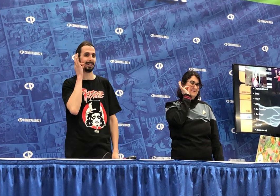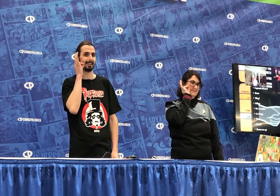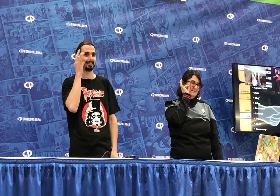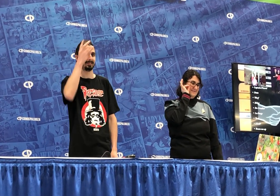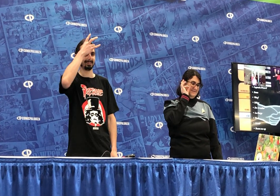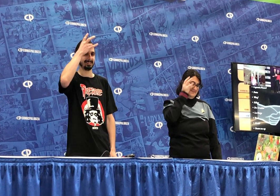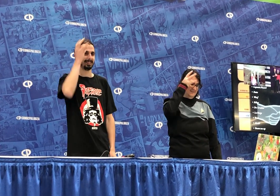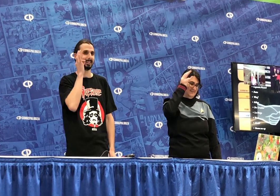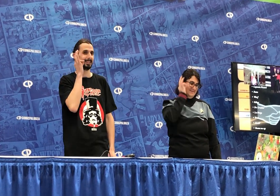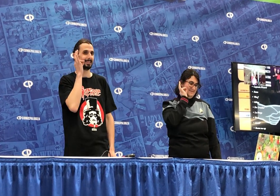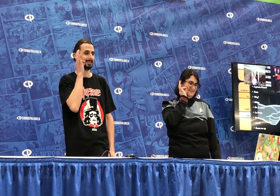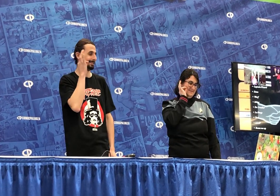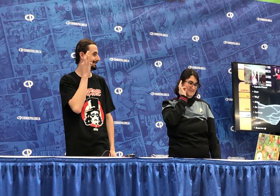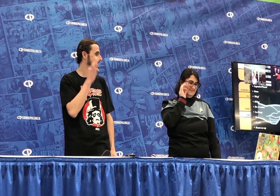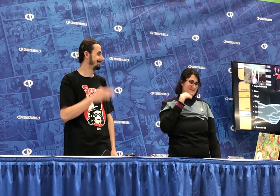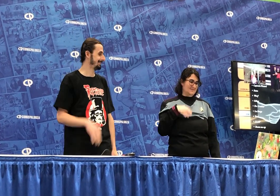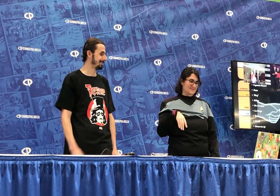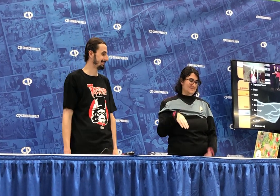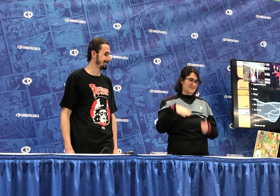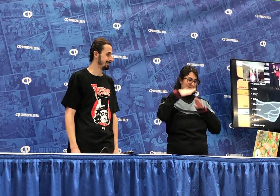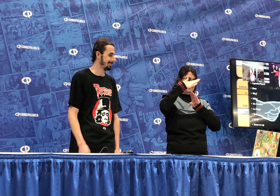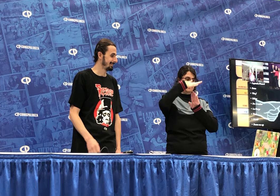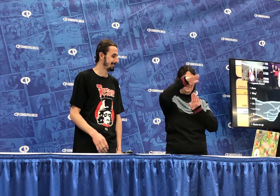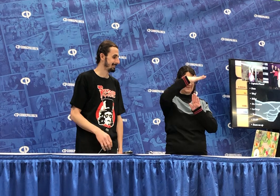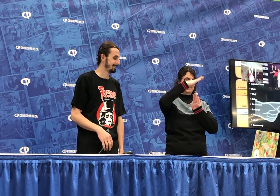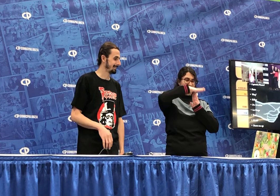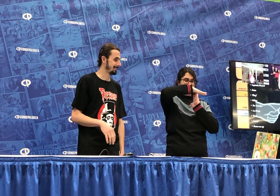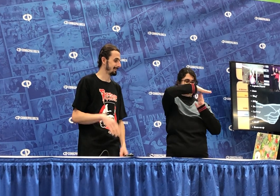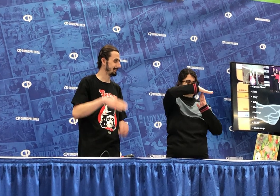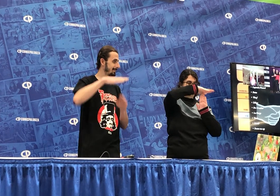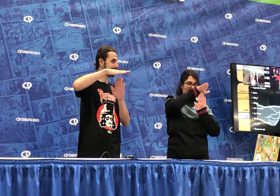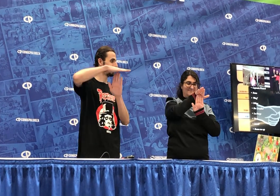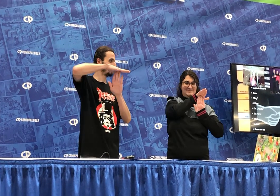the number 9 on the side of the eye.